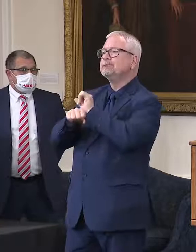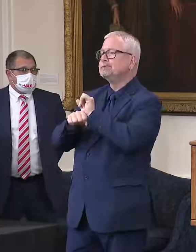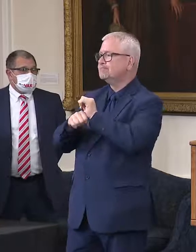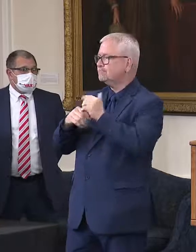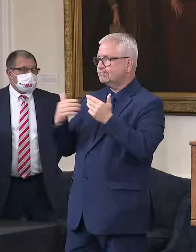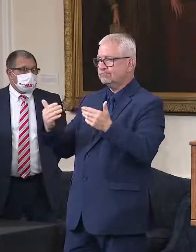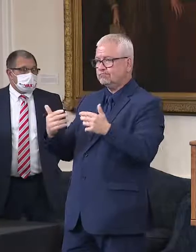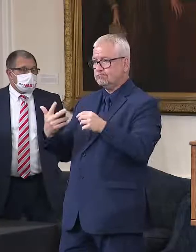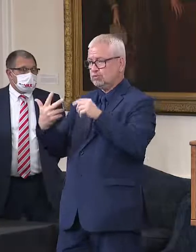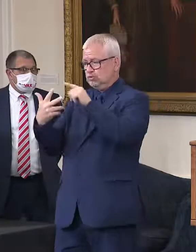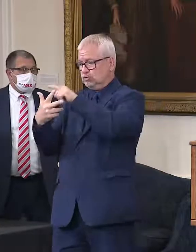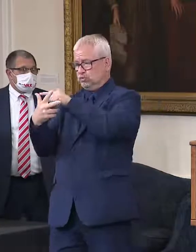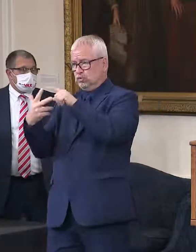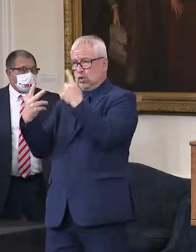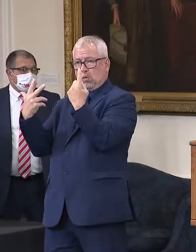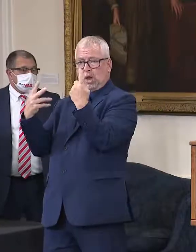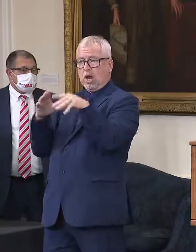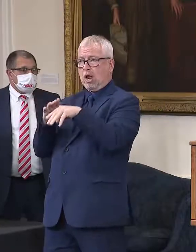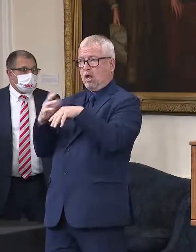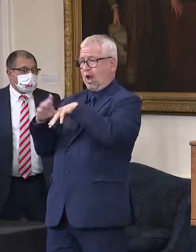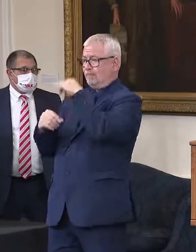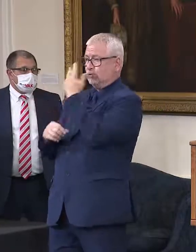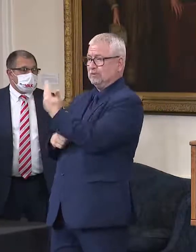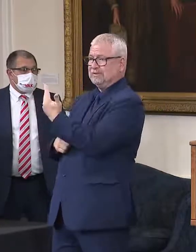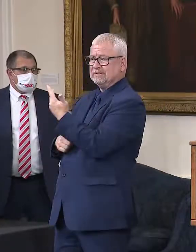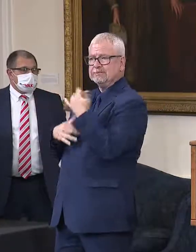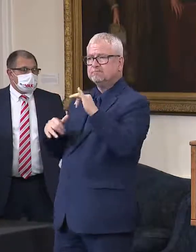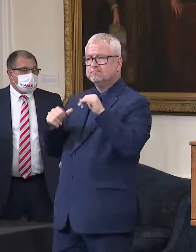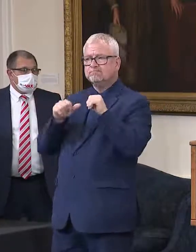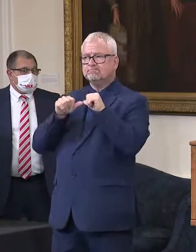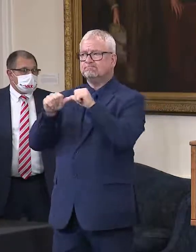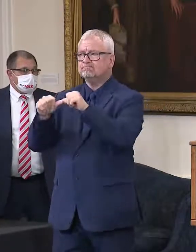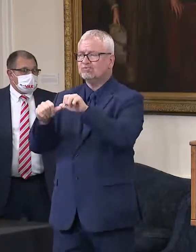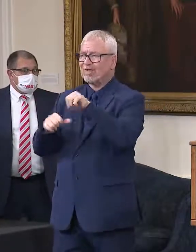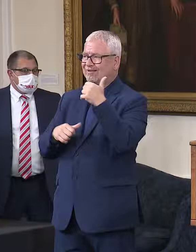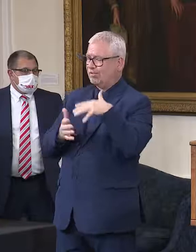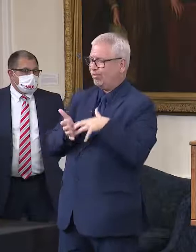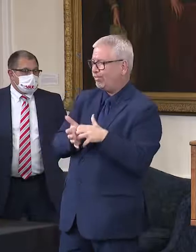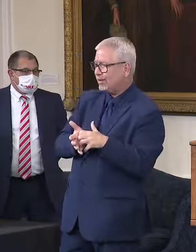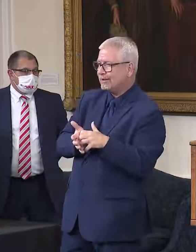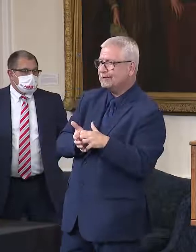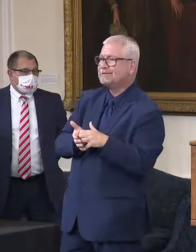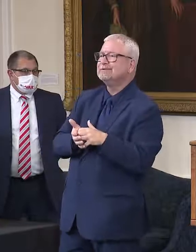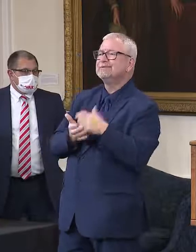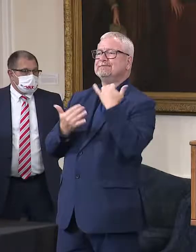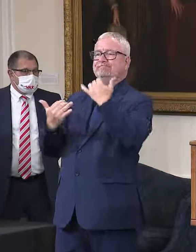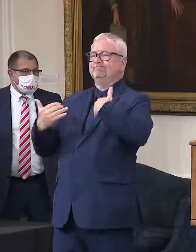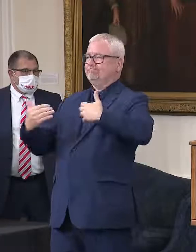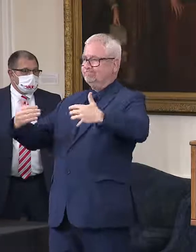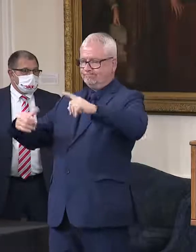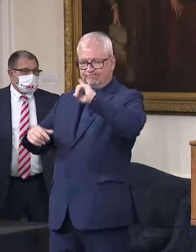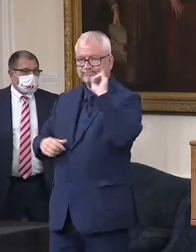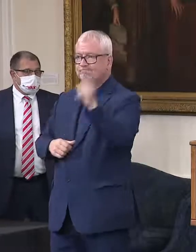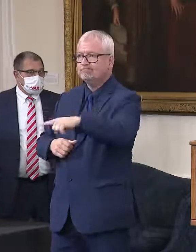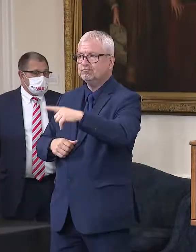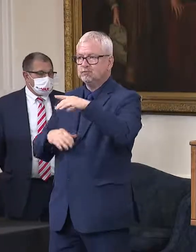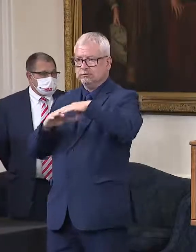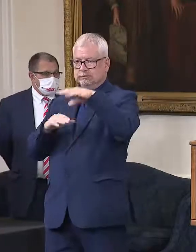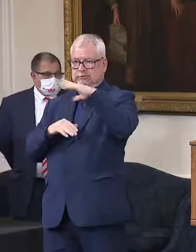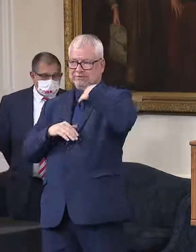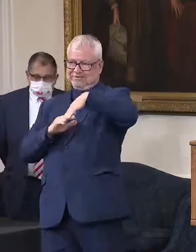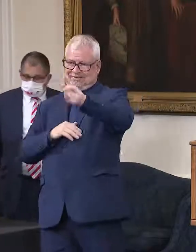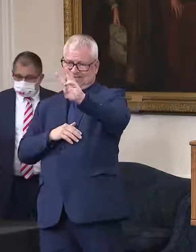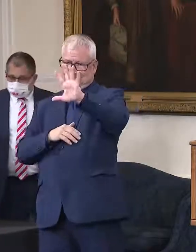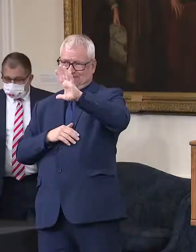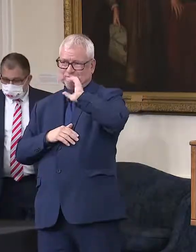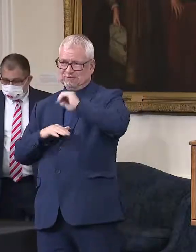were particularly vulnerable. As a result, we issued an order which made all Marylanders 65 and older who are living